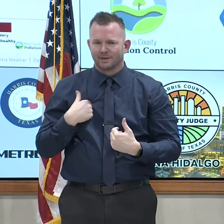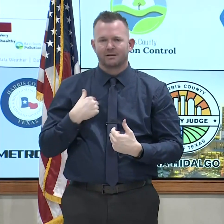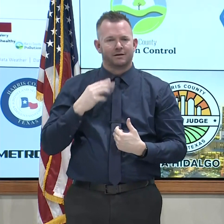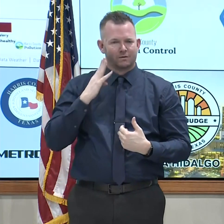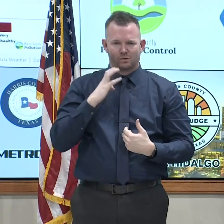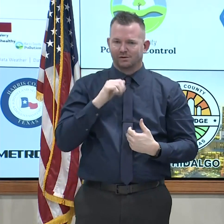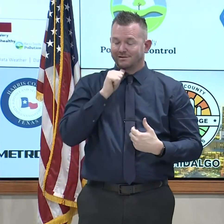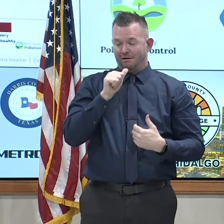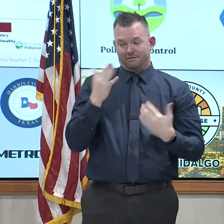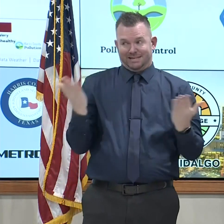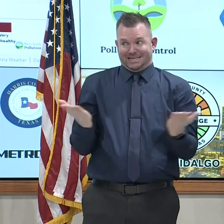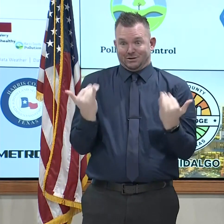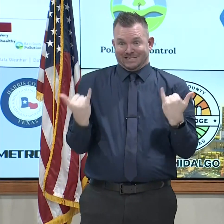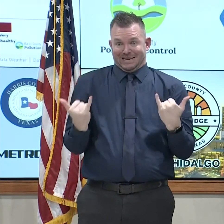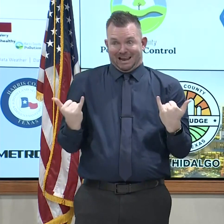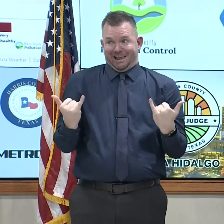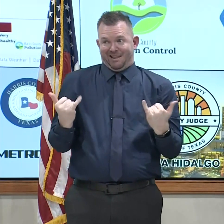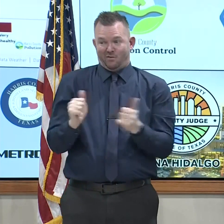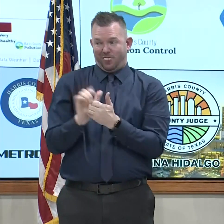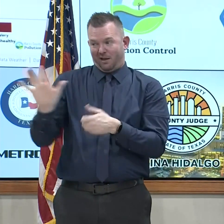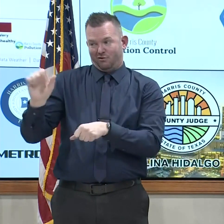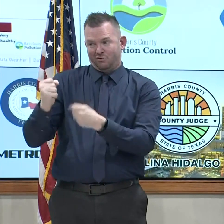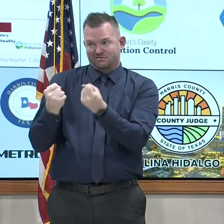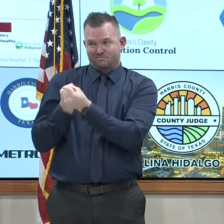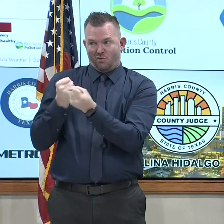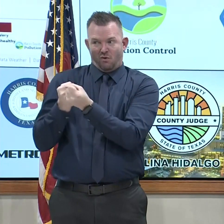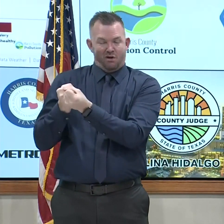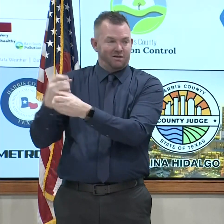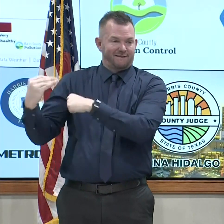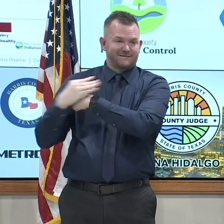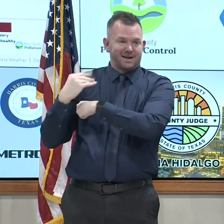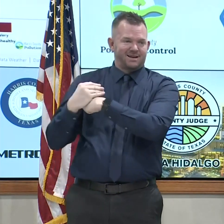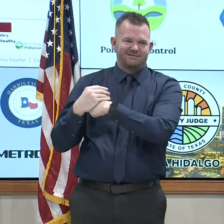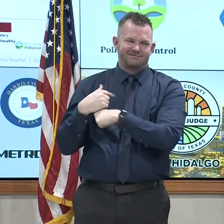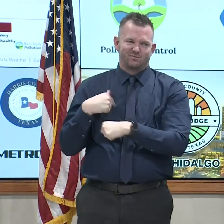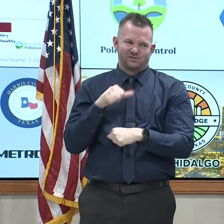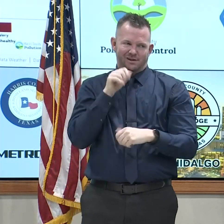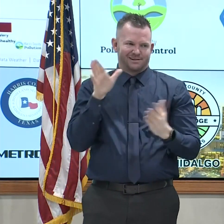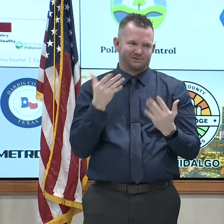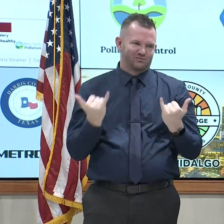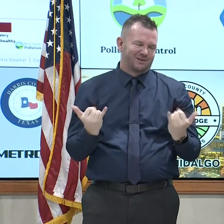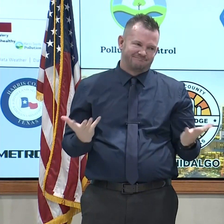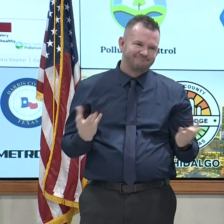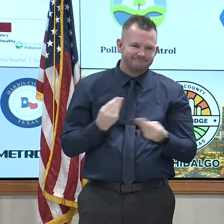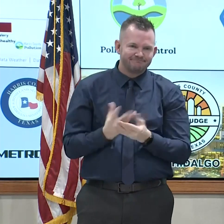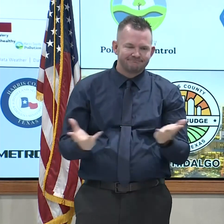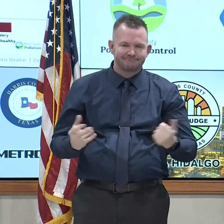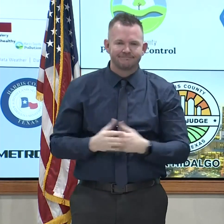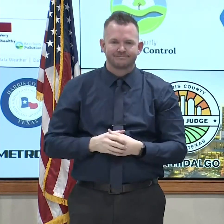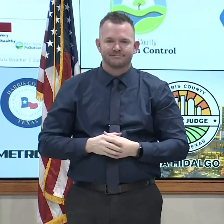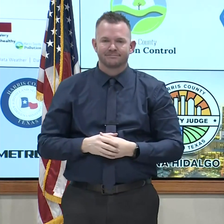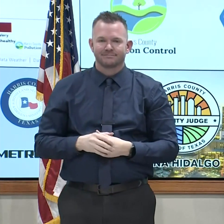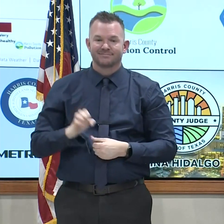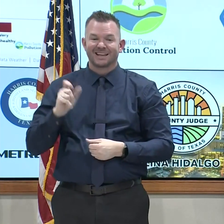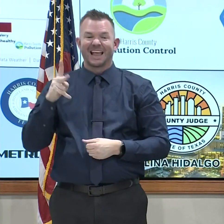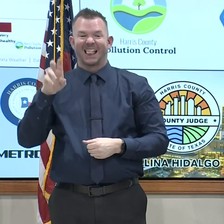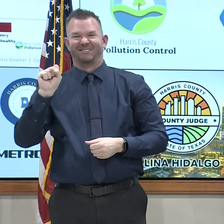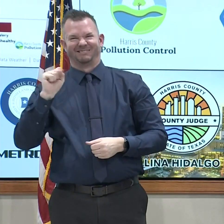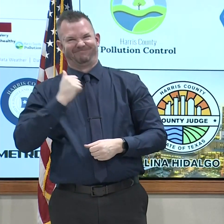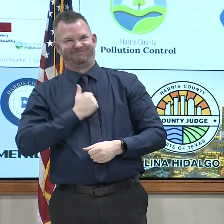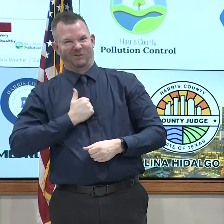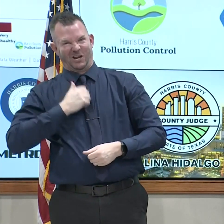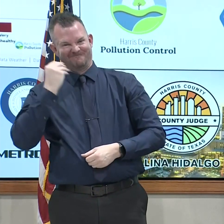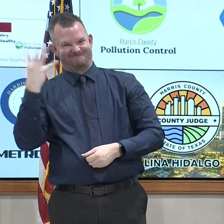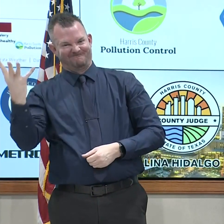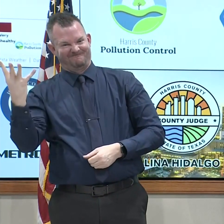efforts to make it happen. Sorry, Elvis, but Kristen is a bigger rock star.